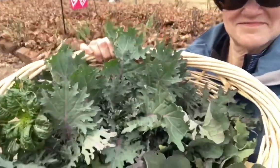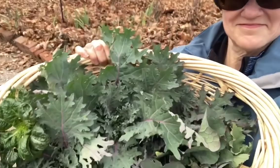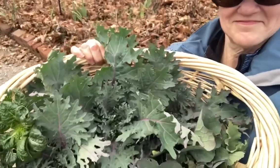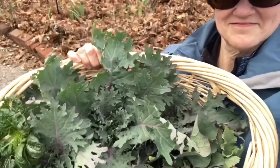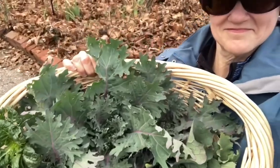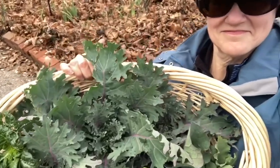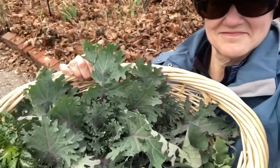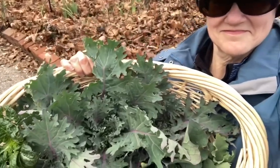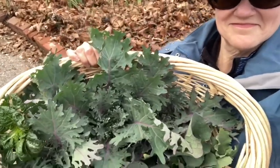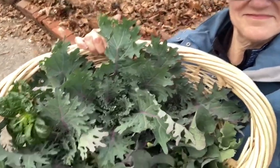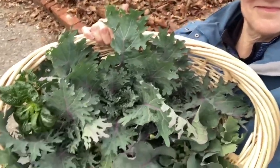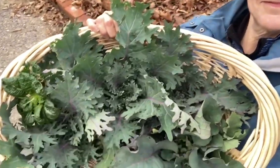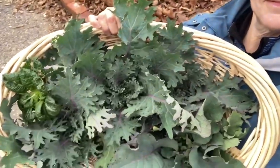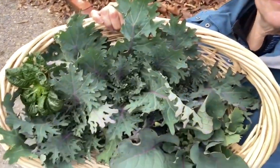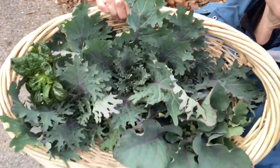Look at that.